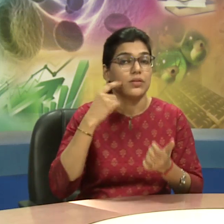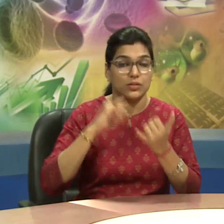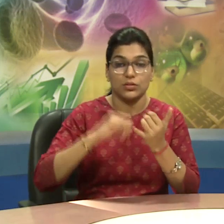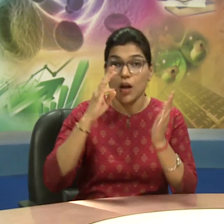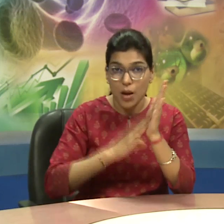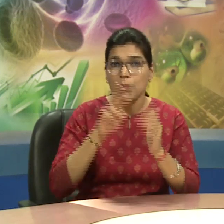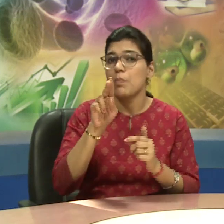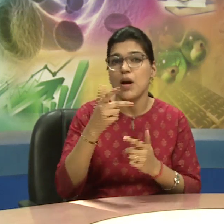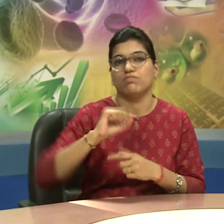consumerism.